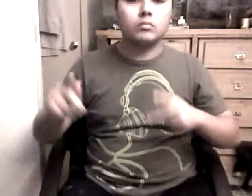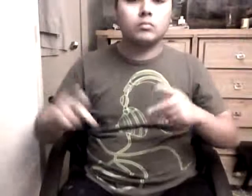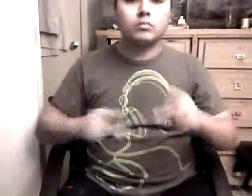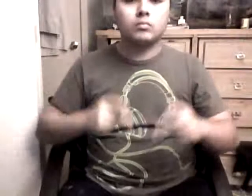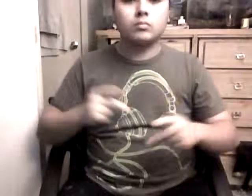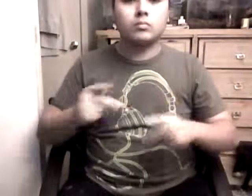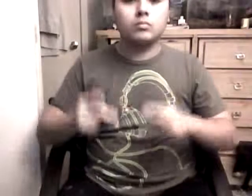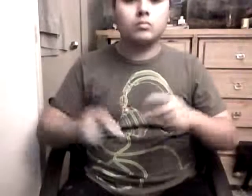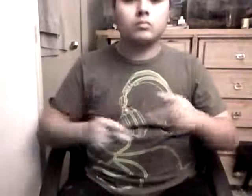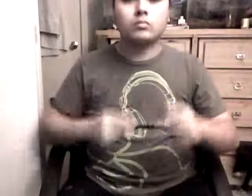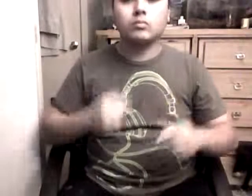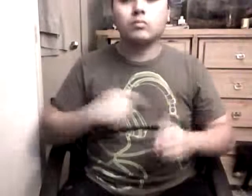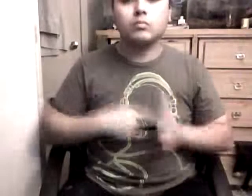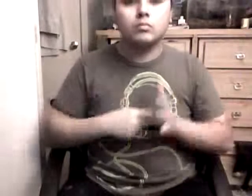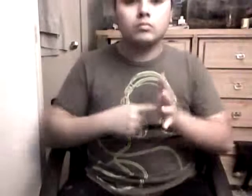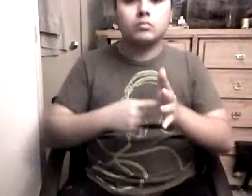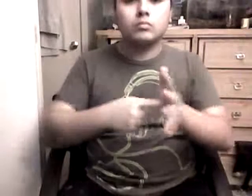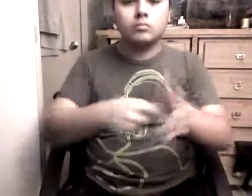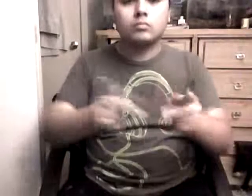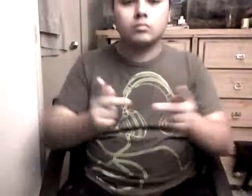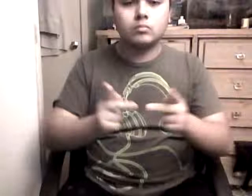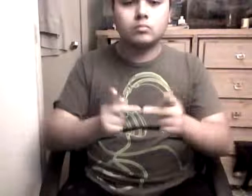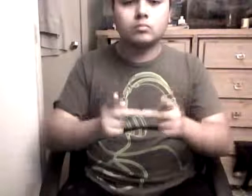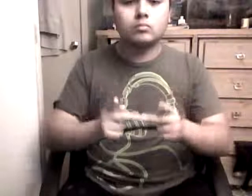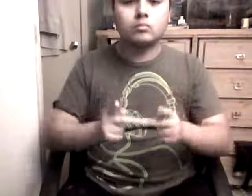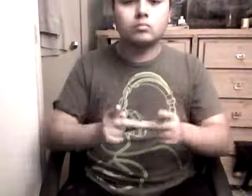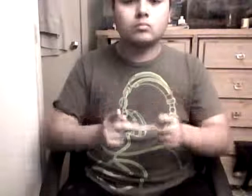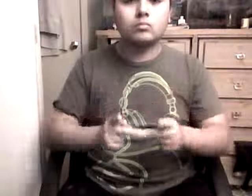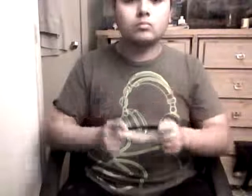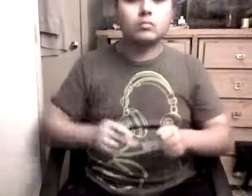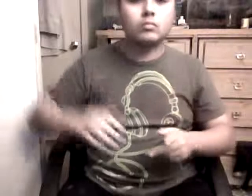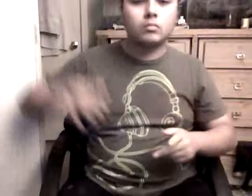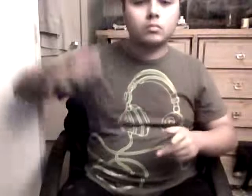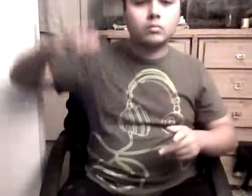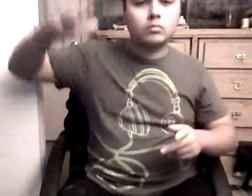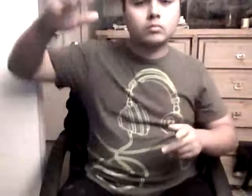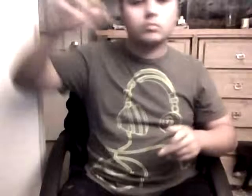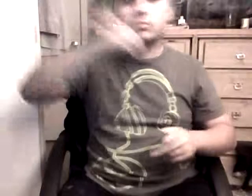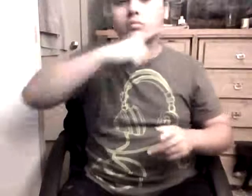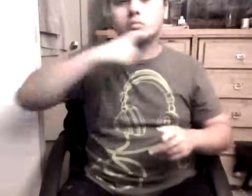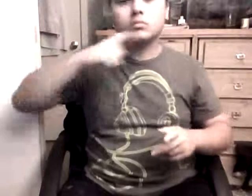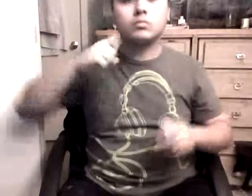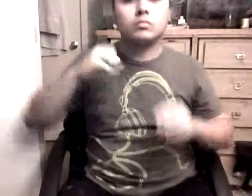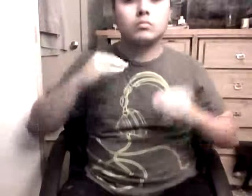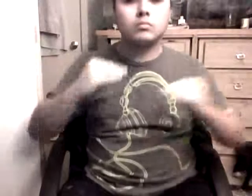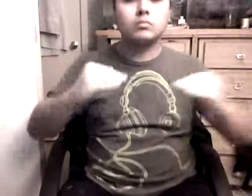I'll show you a place High on a desert plain